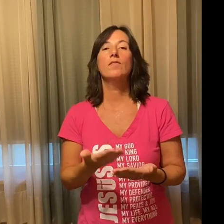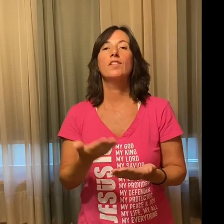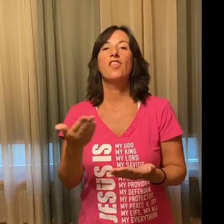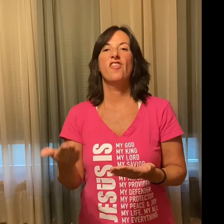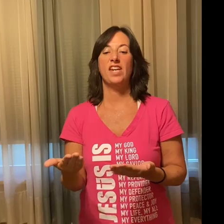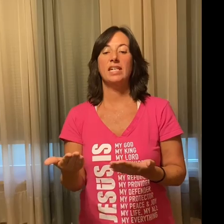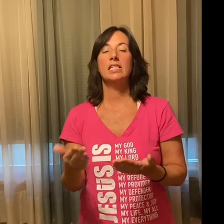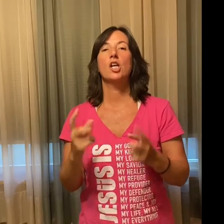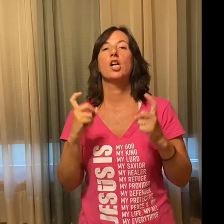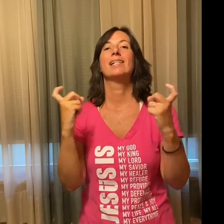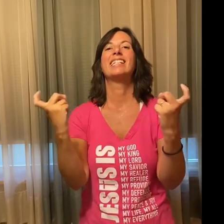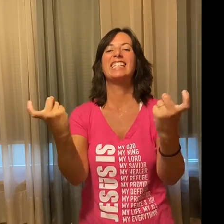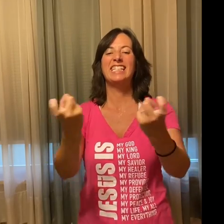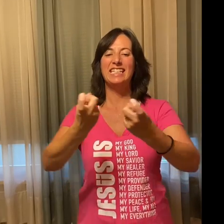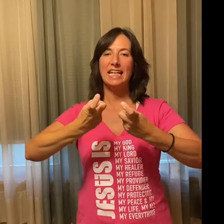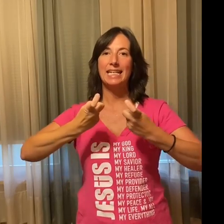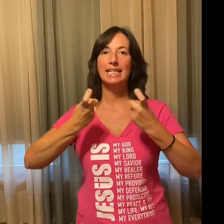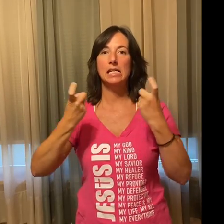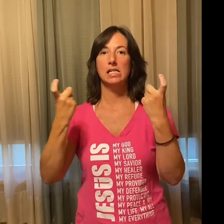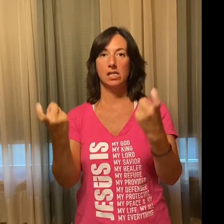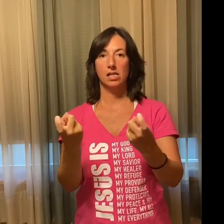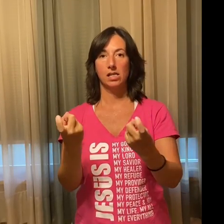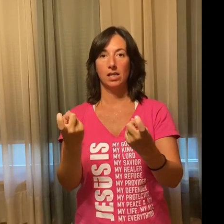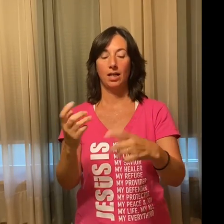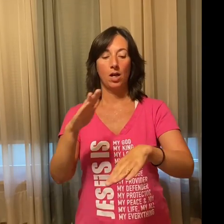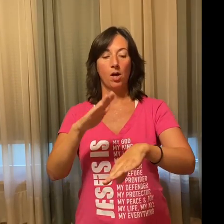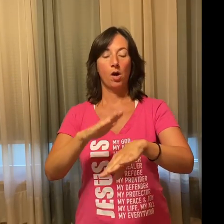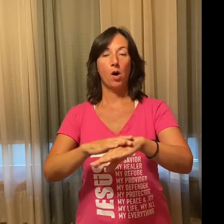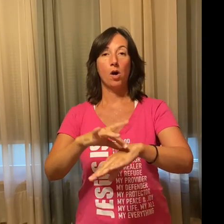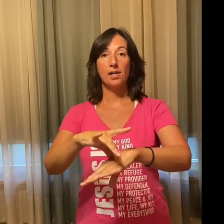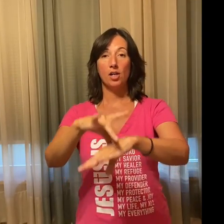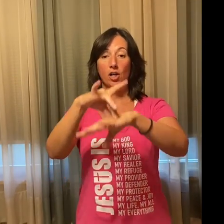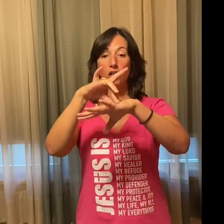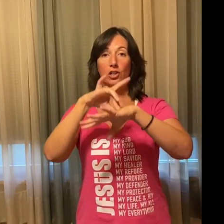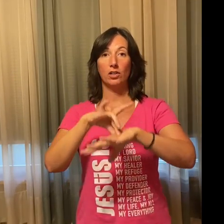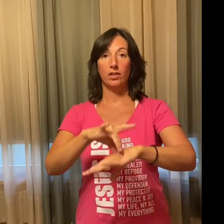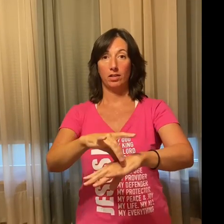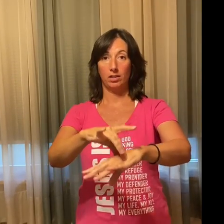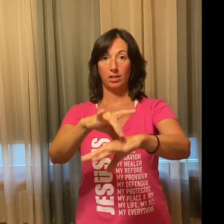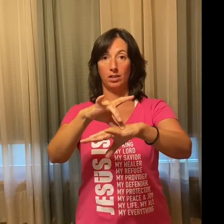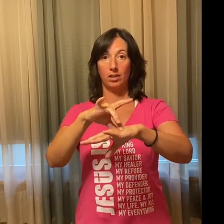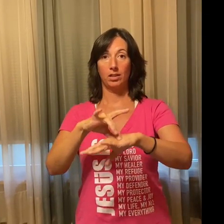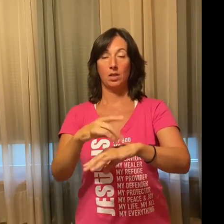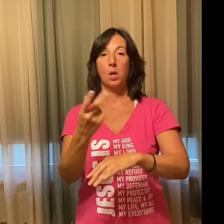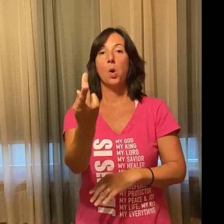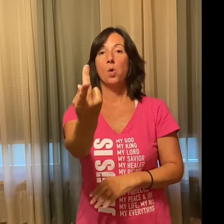all of the things sin on earth